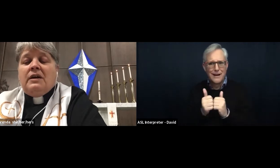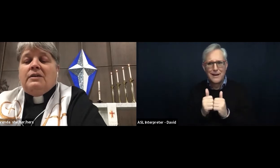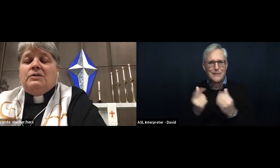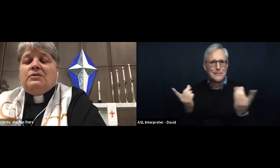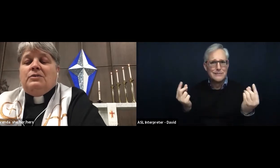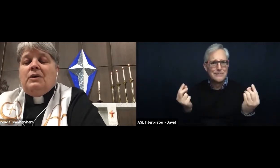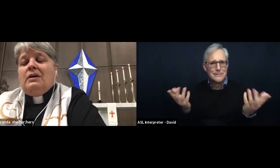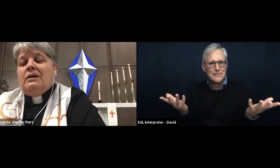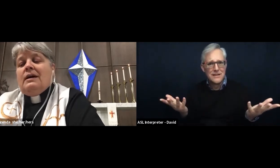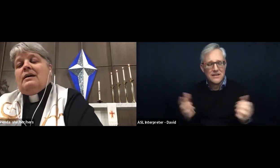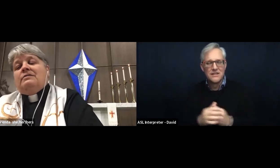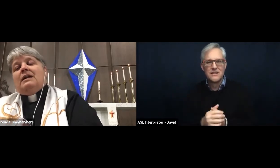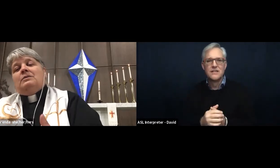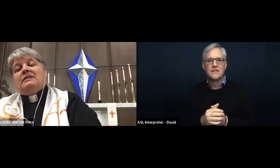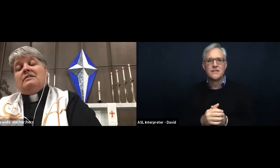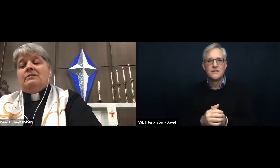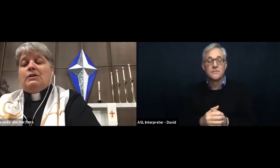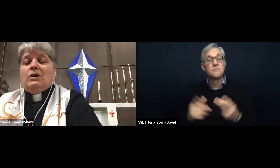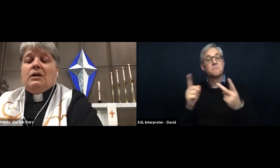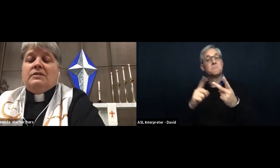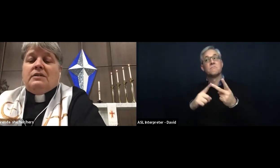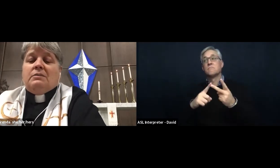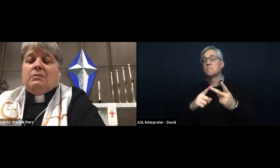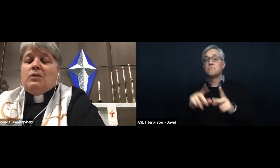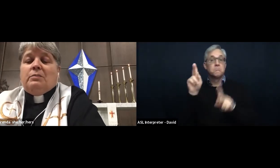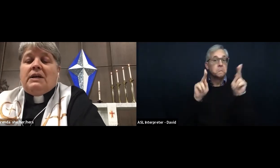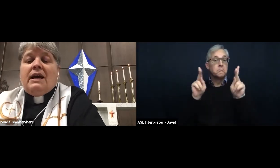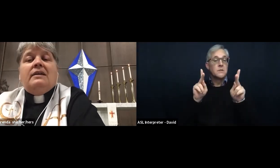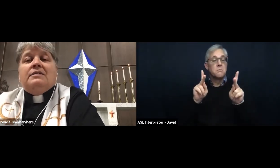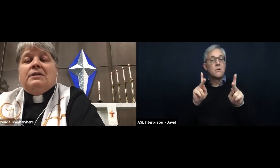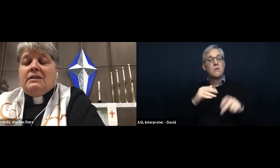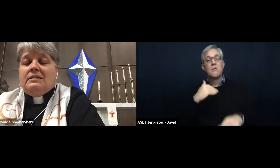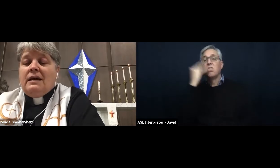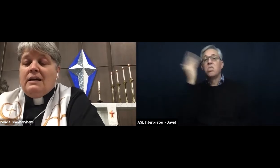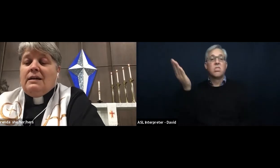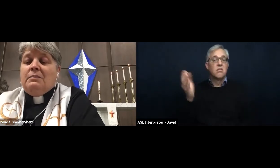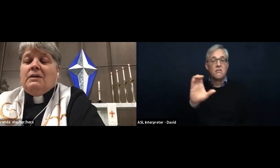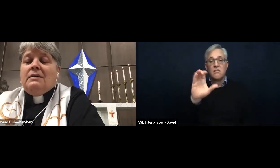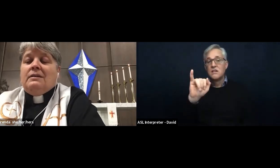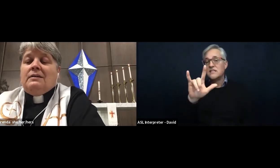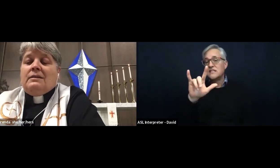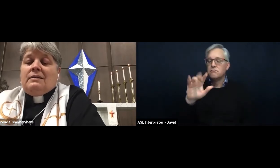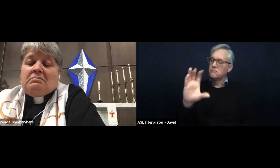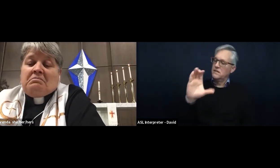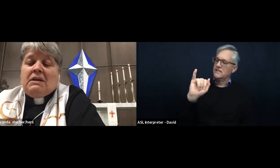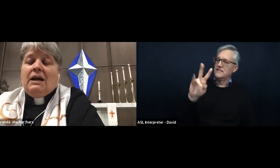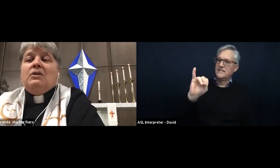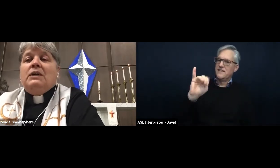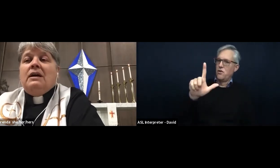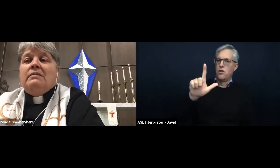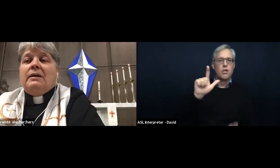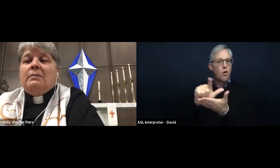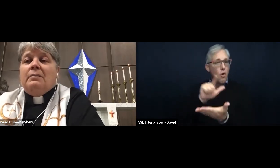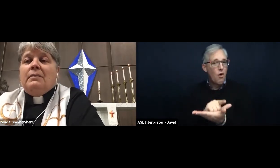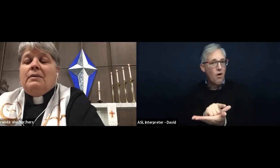And with others who are not following civil laws and moral behavior at this time, how